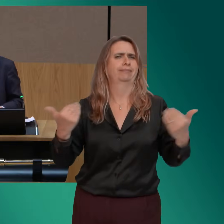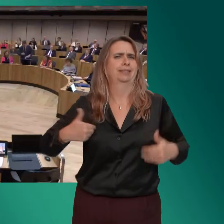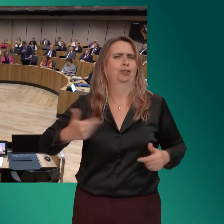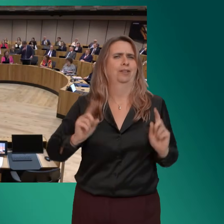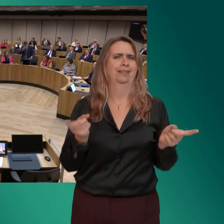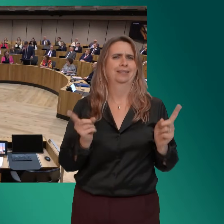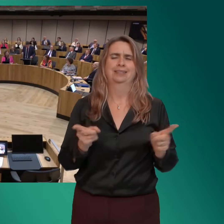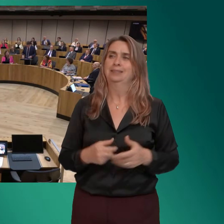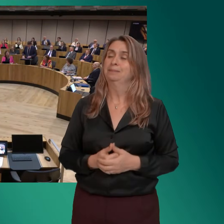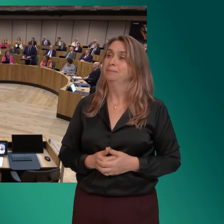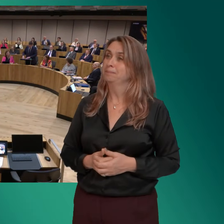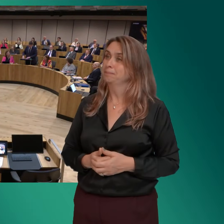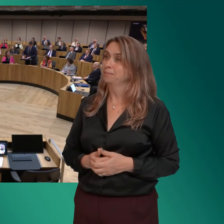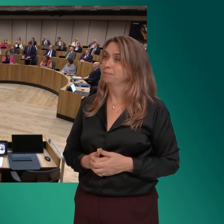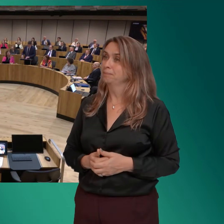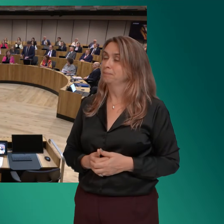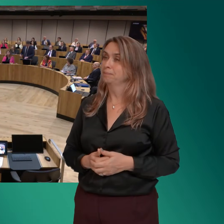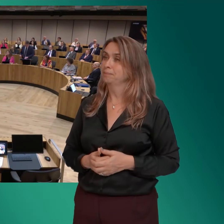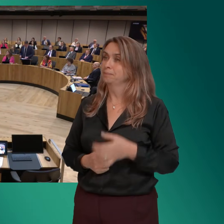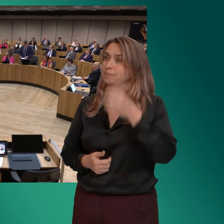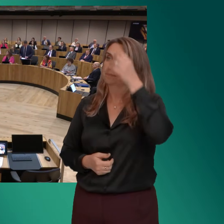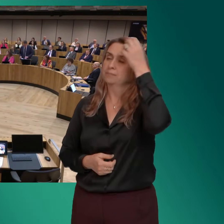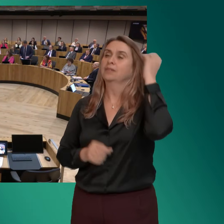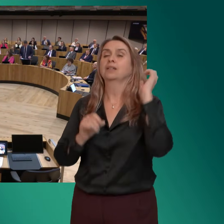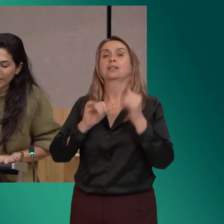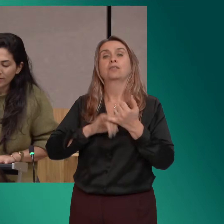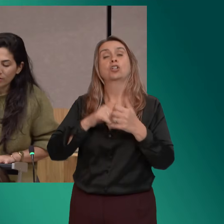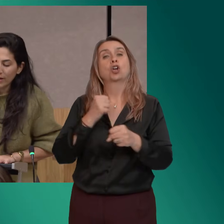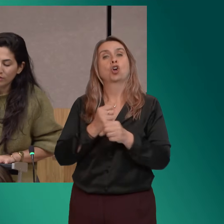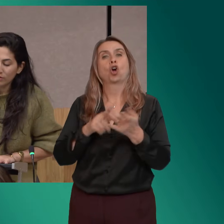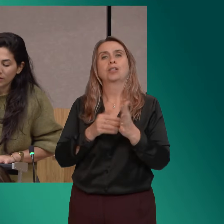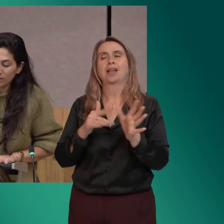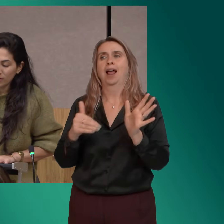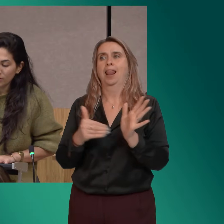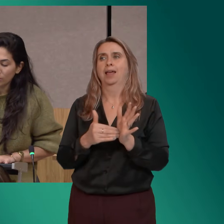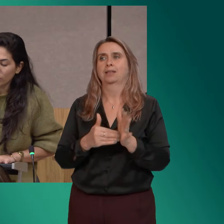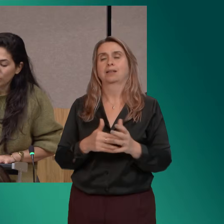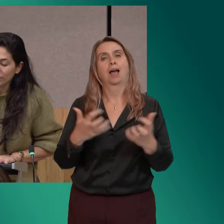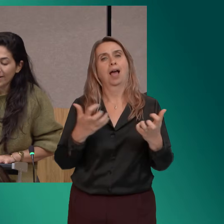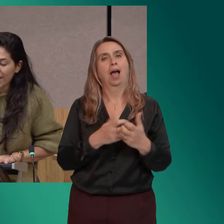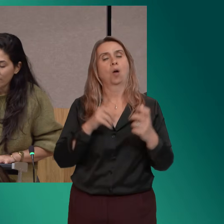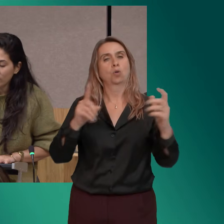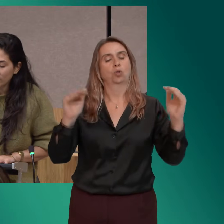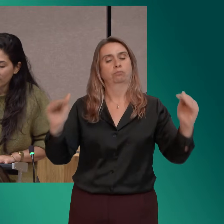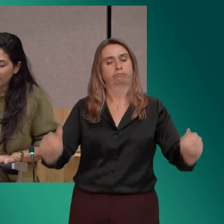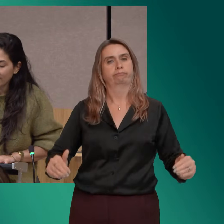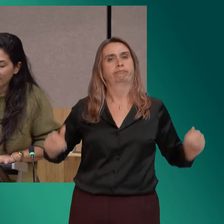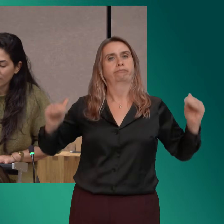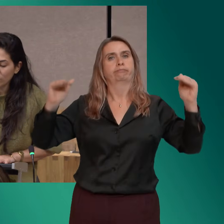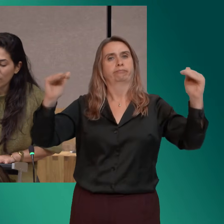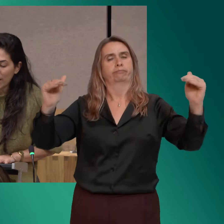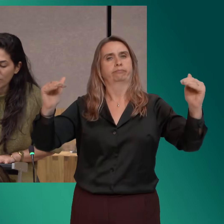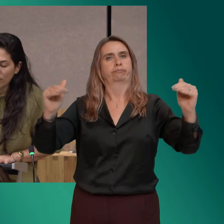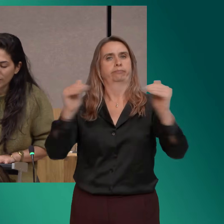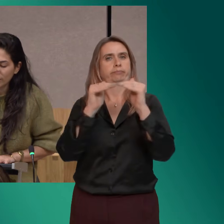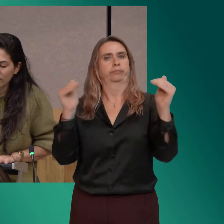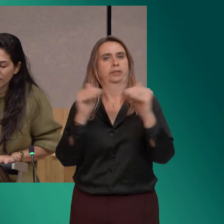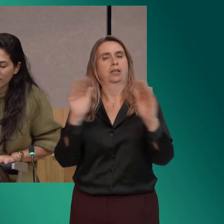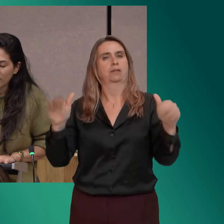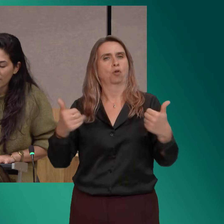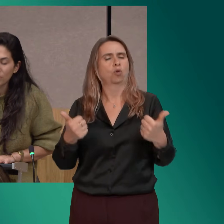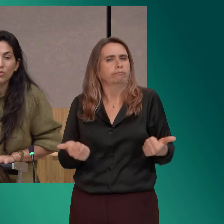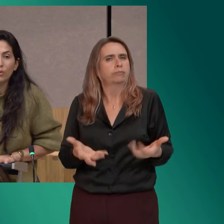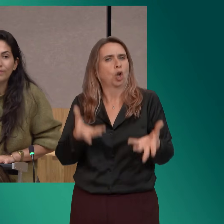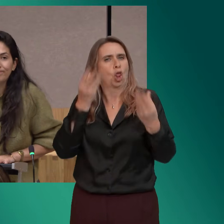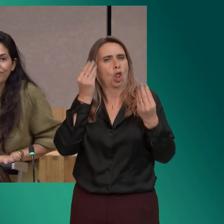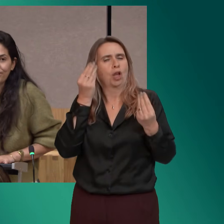you. What steps will the Welsh Government take to raise education standards to ensure that every child has access to high-quality learning